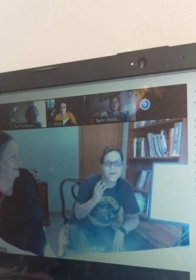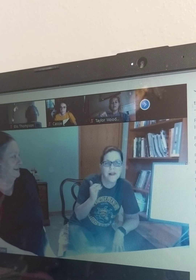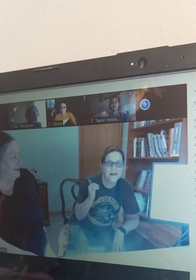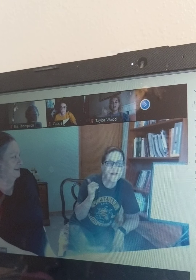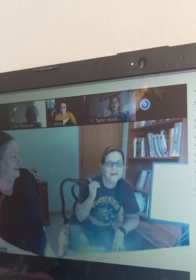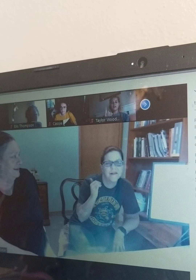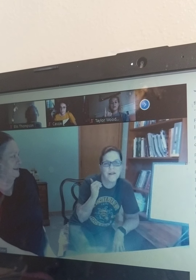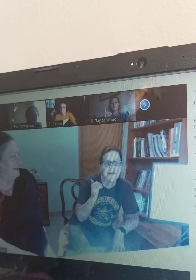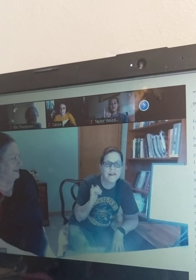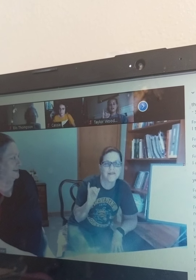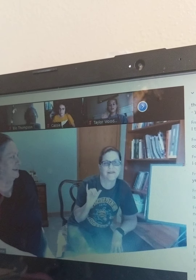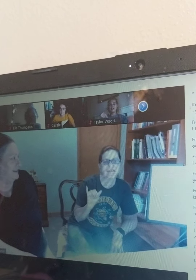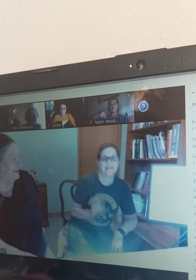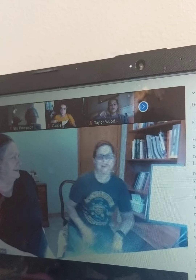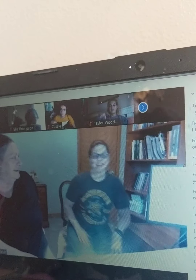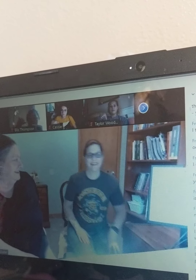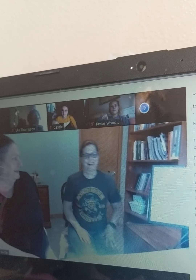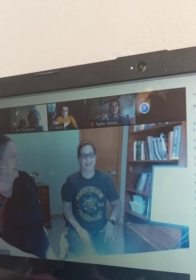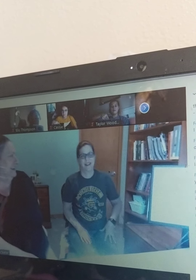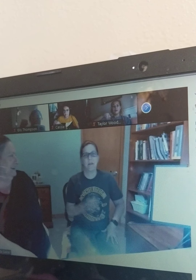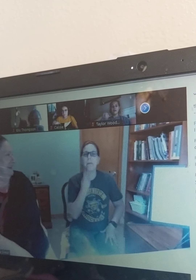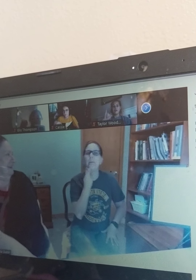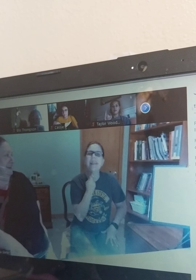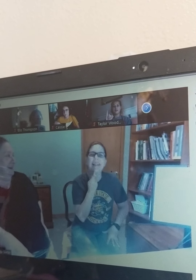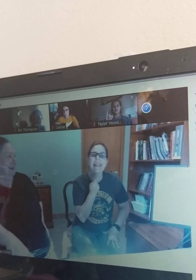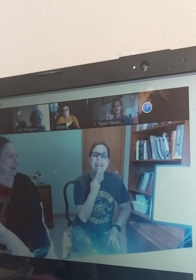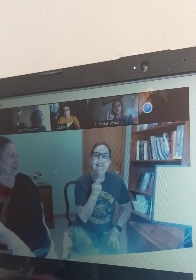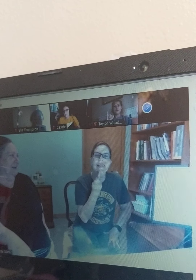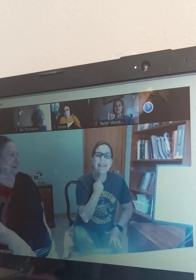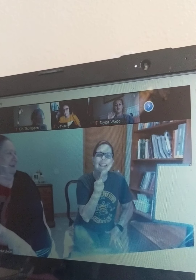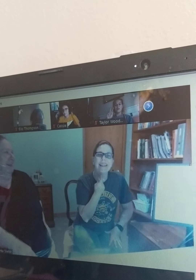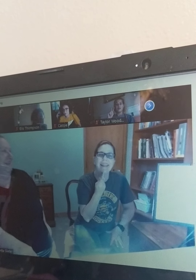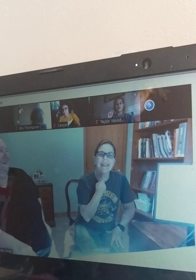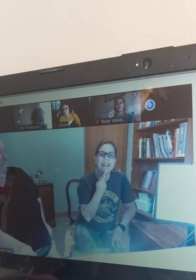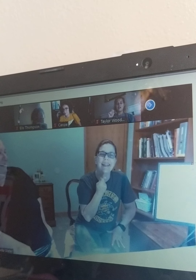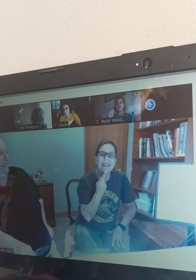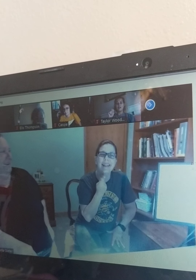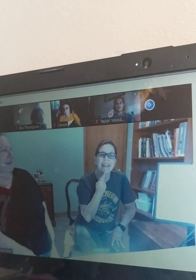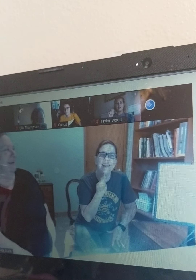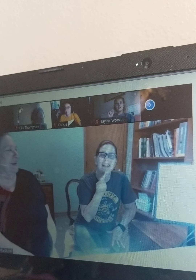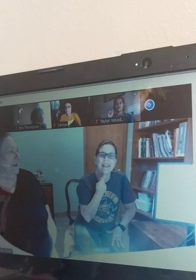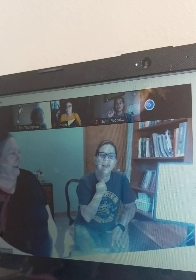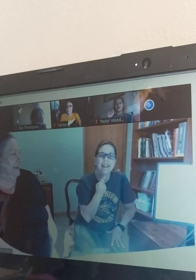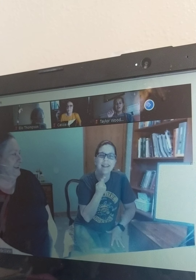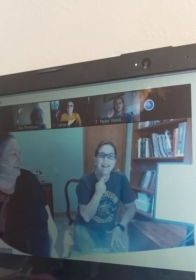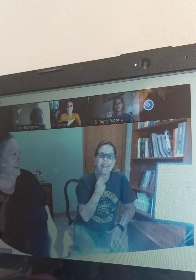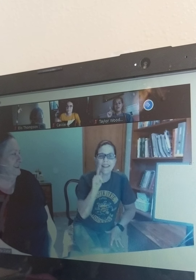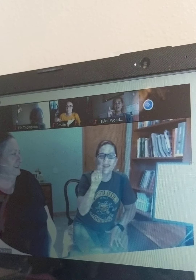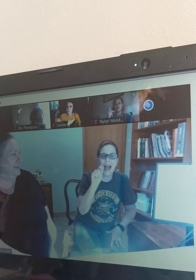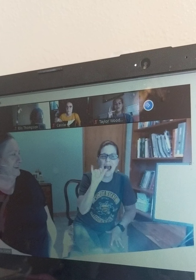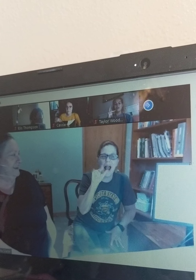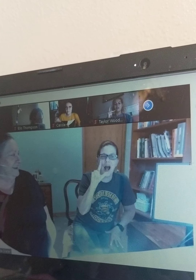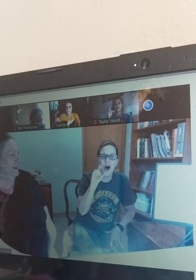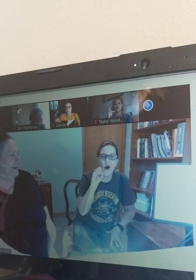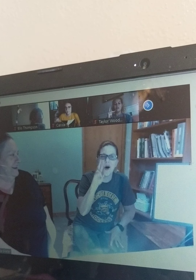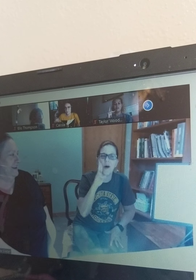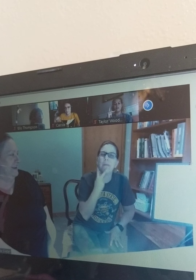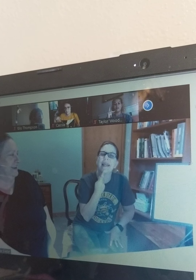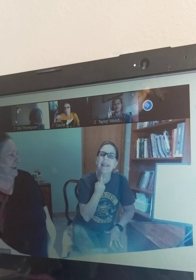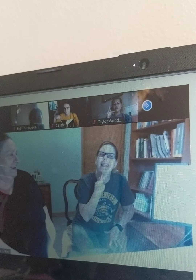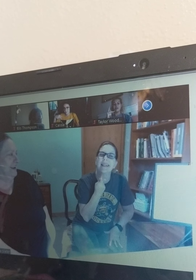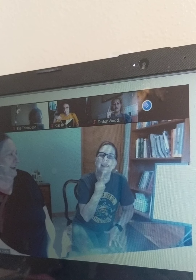A lot of blues I see, some yellows too, cool. Oh, there's a pink, and pink is that P hand shape with the